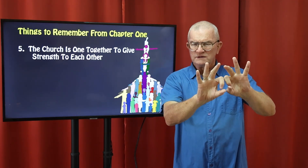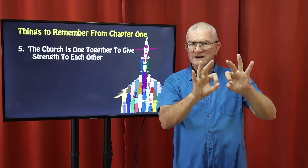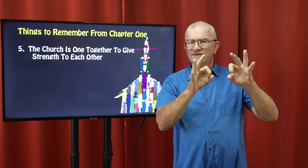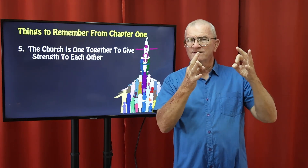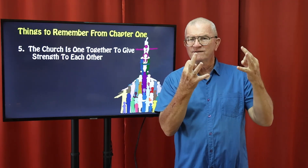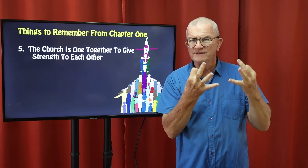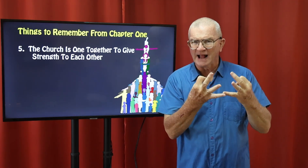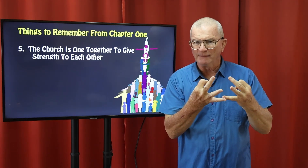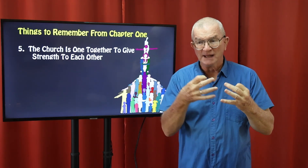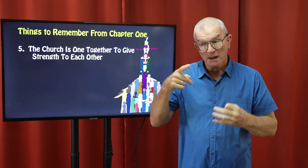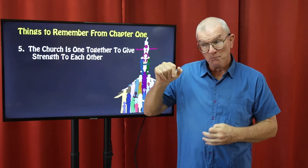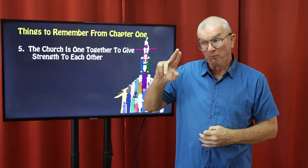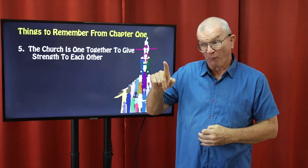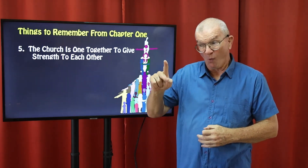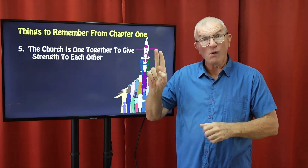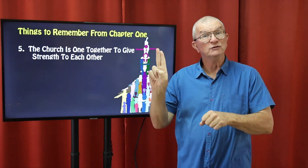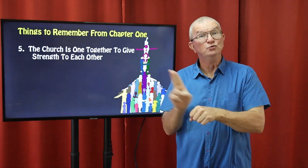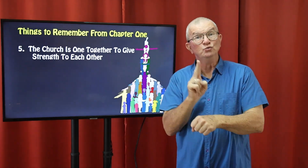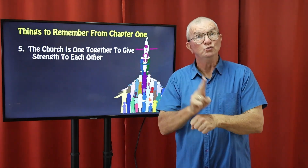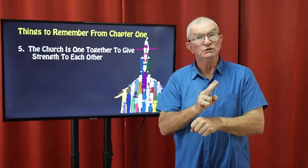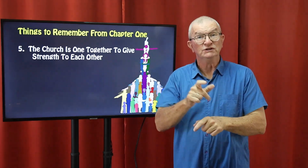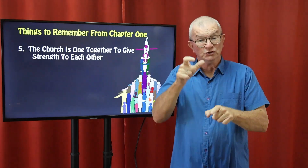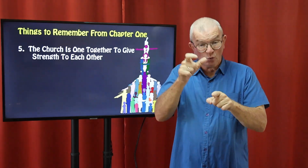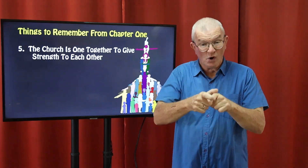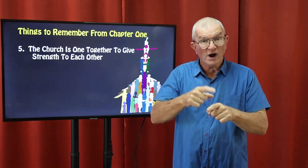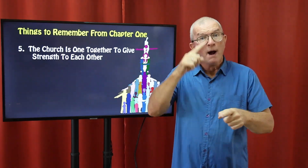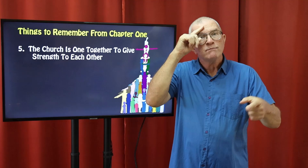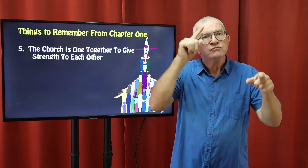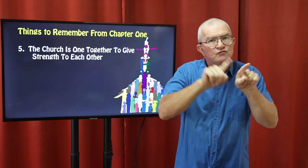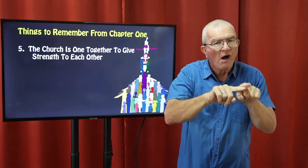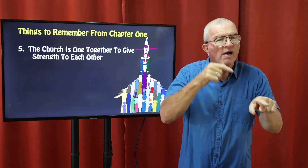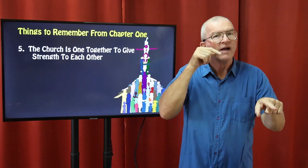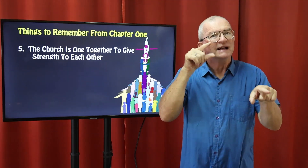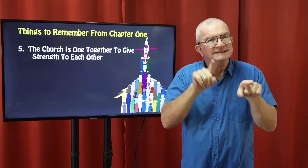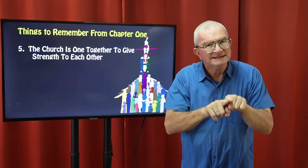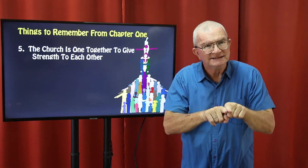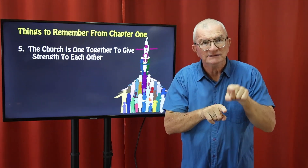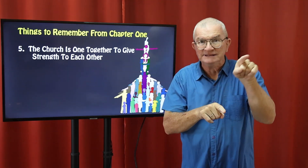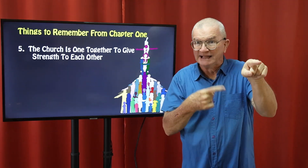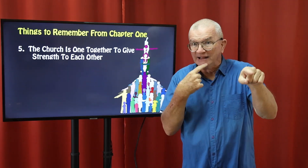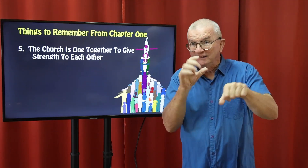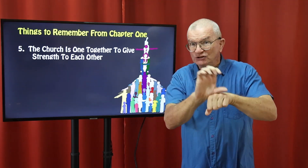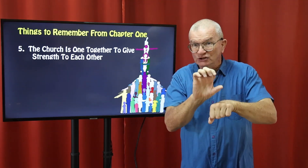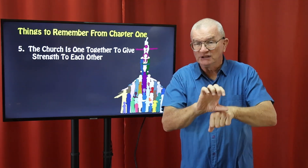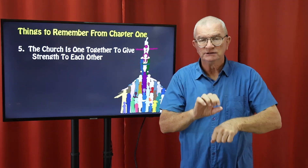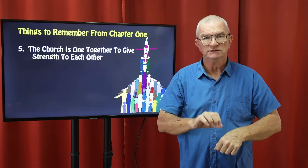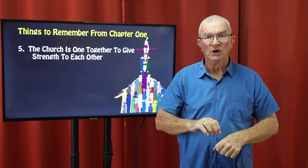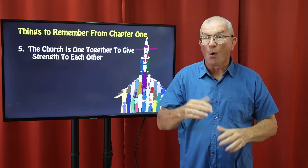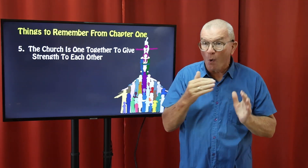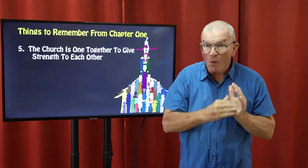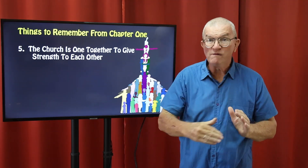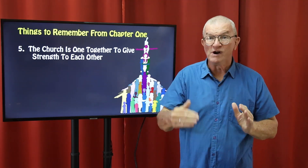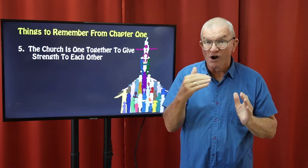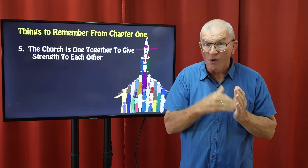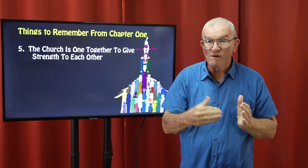We are one family. Paul uses the words brother and sister with that church over and